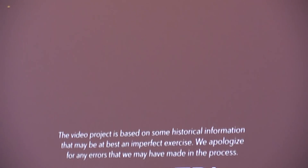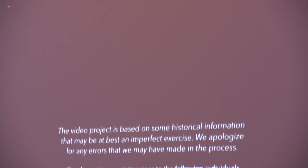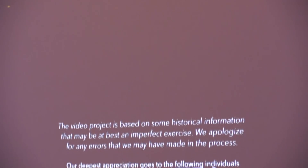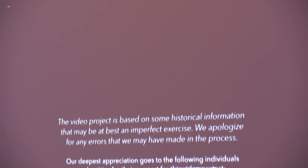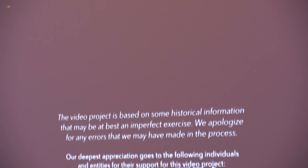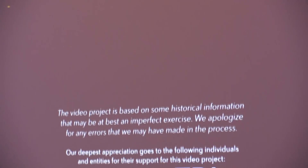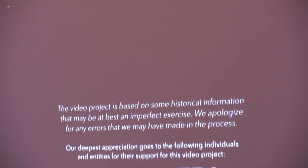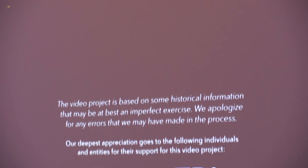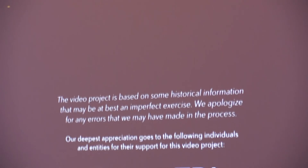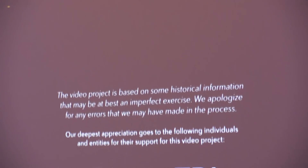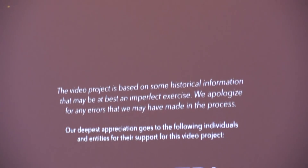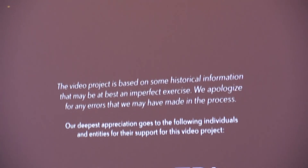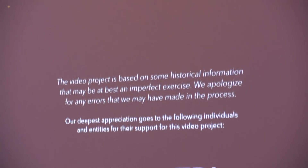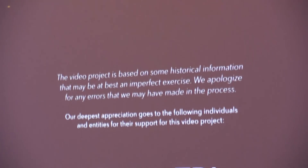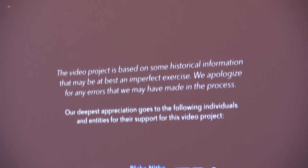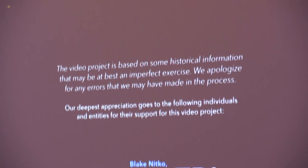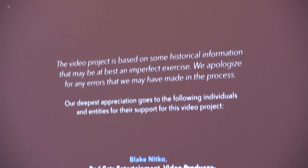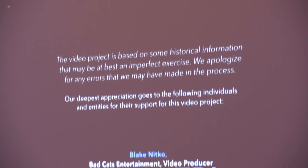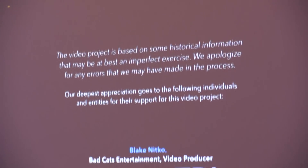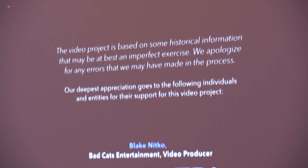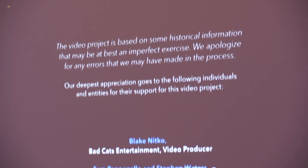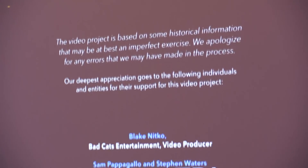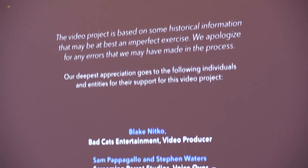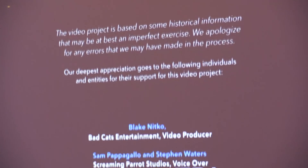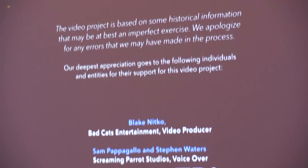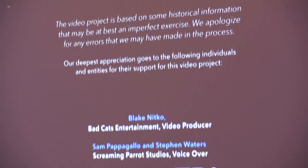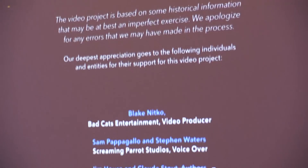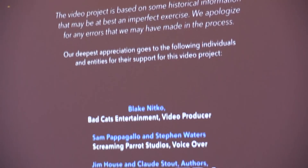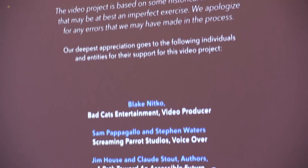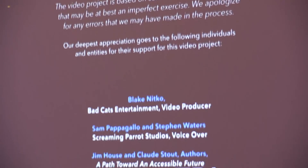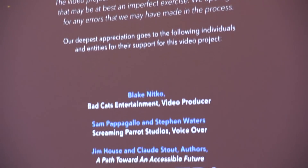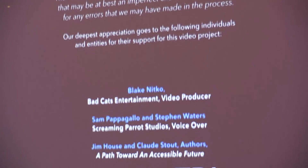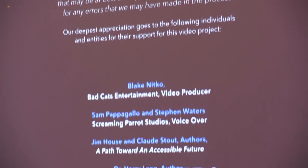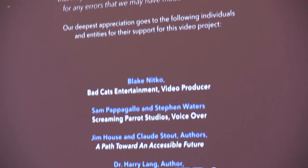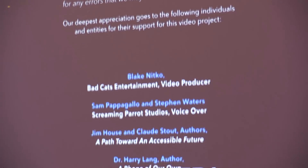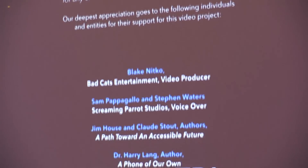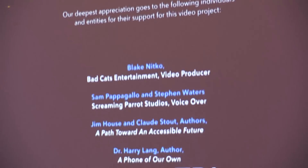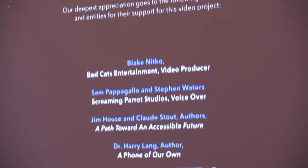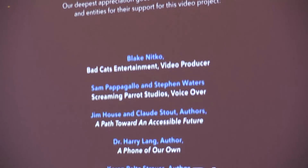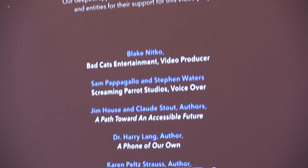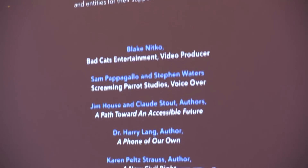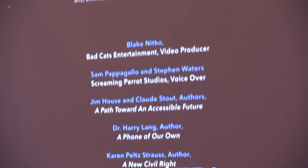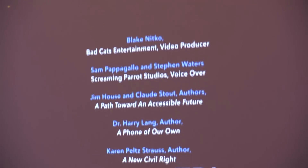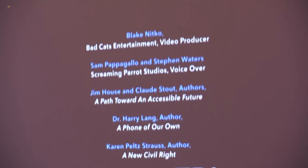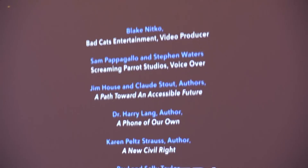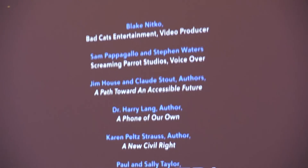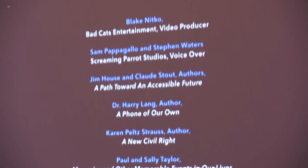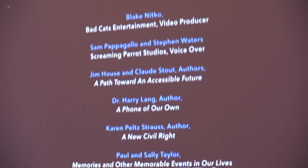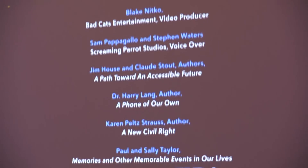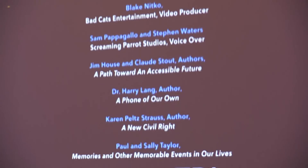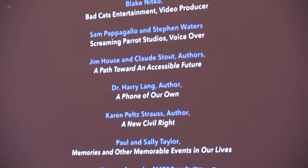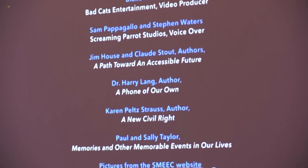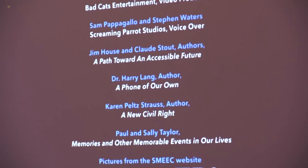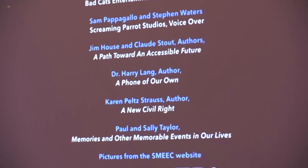project is based on some historical information that may be at best an imperfect exercise. We apologize for any errors that we may have made in the